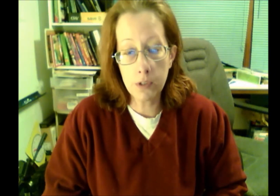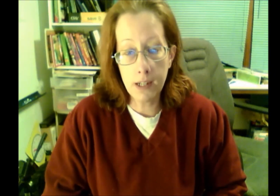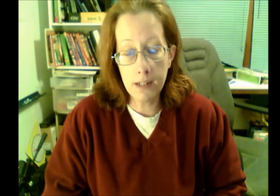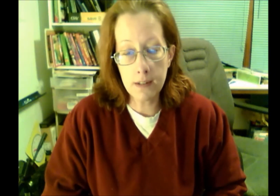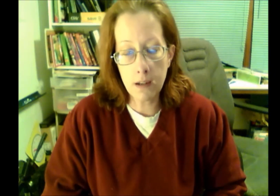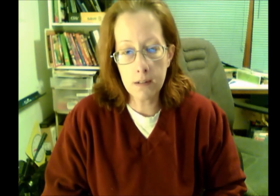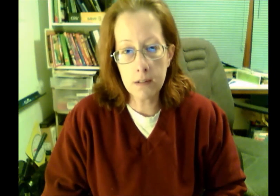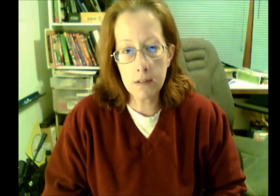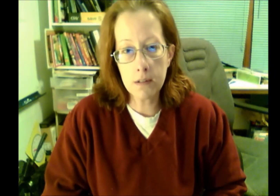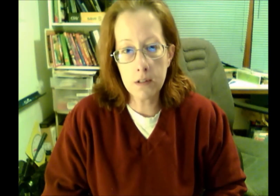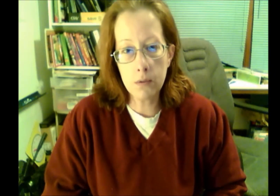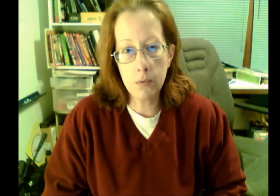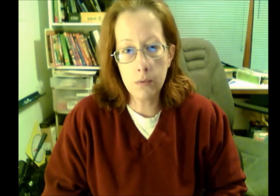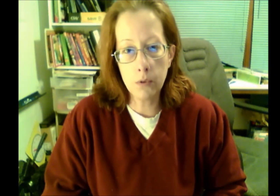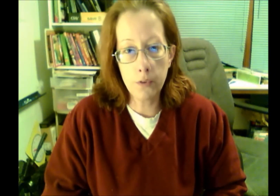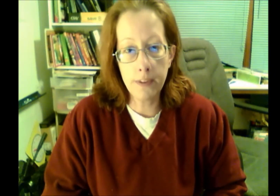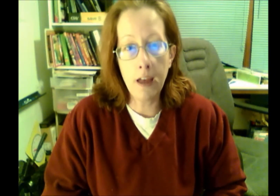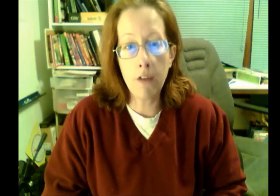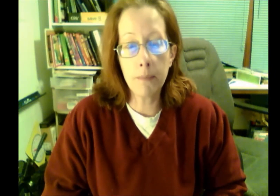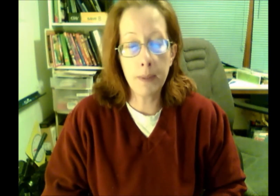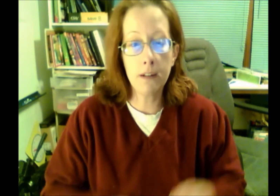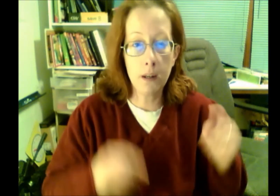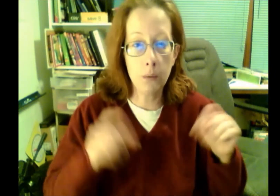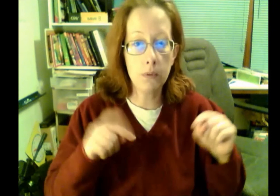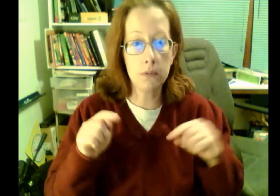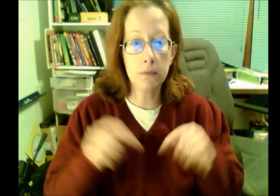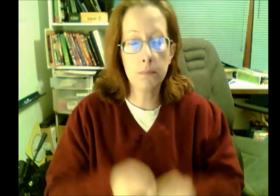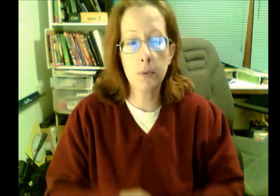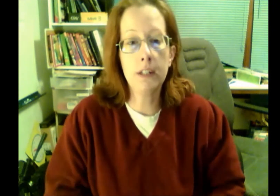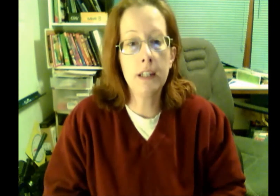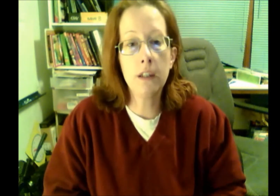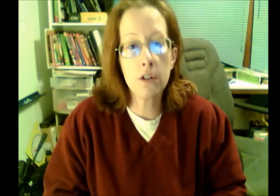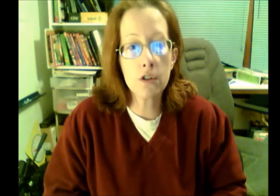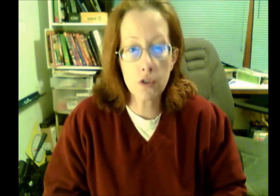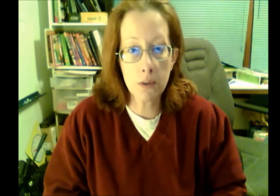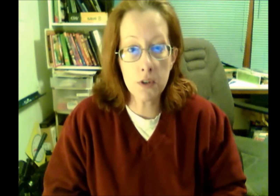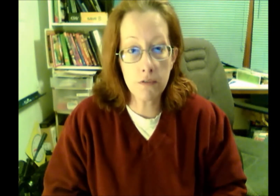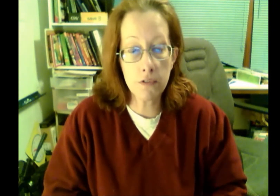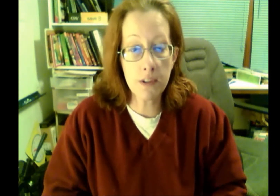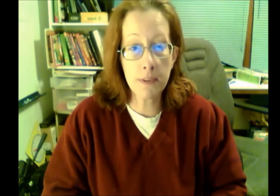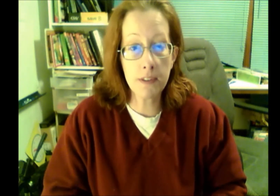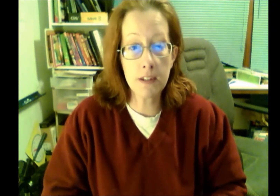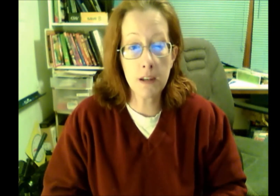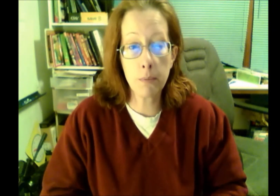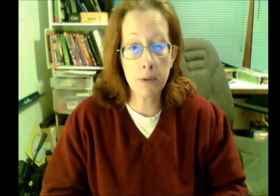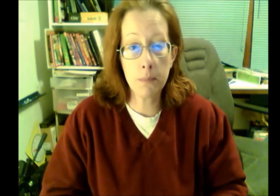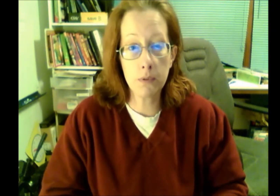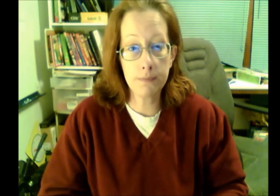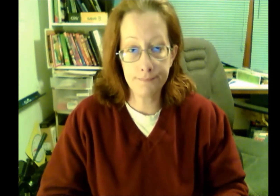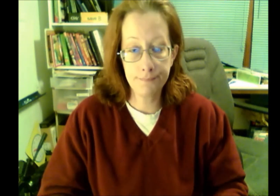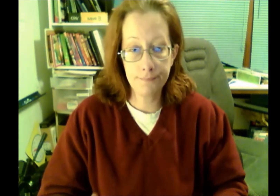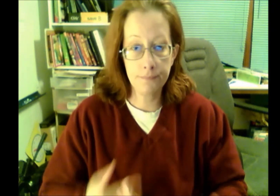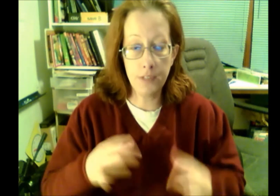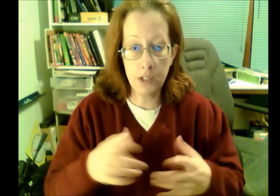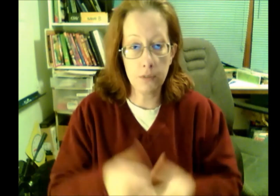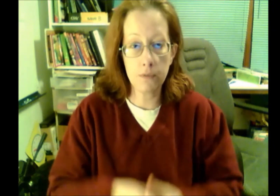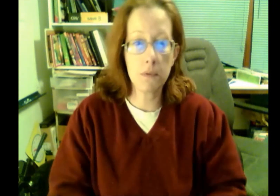any signs is to learn the alphabet, and I will put a link in the description for something that's like a printable finger spelling